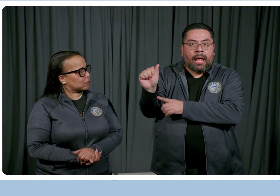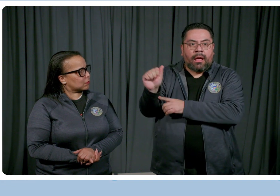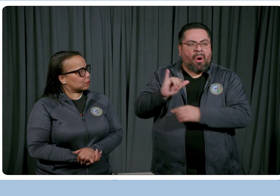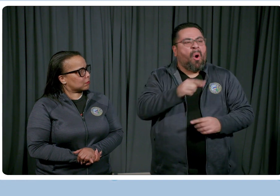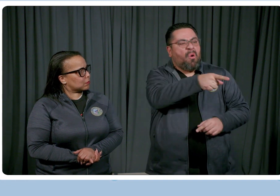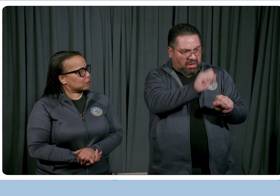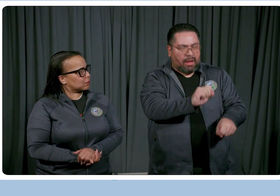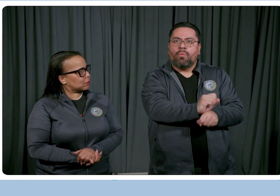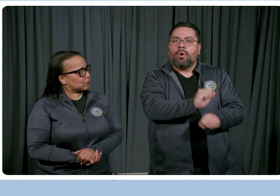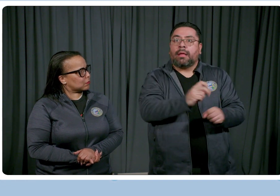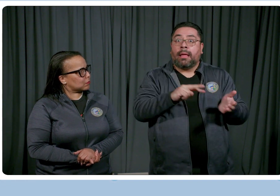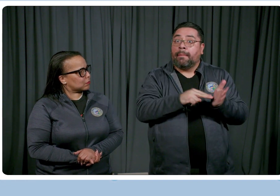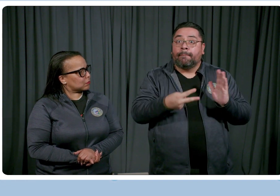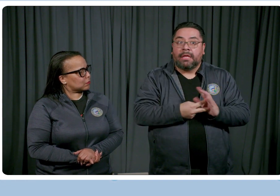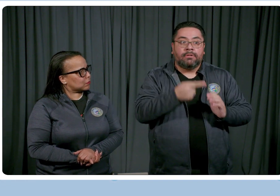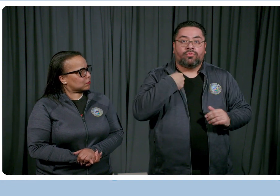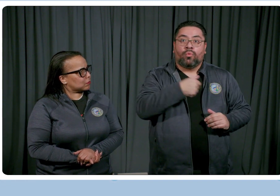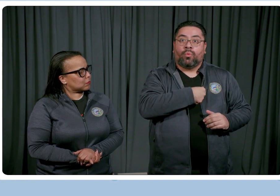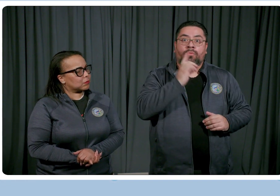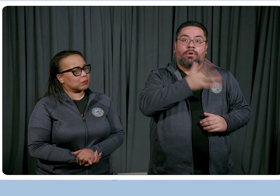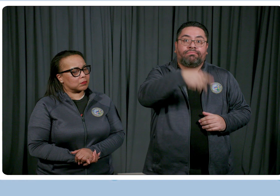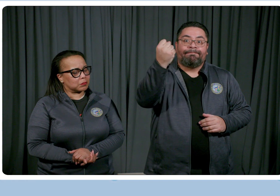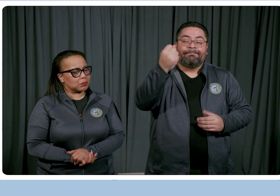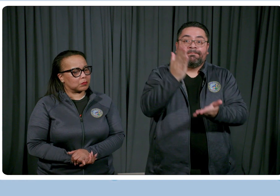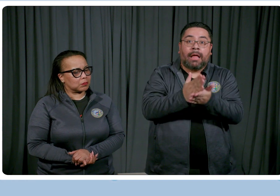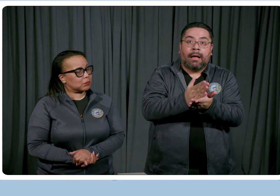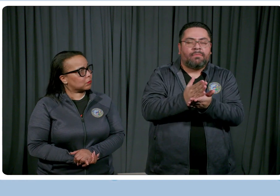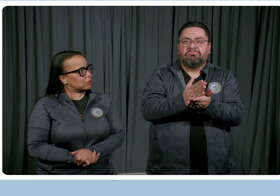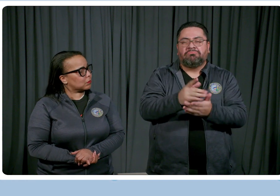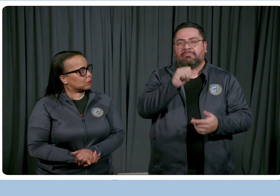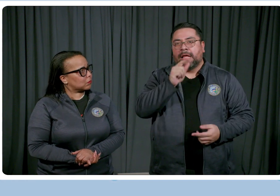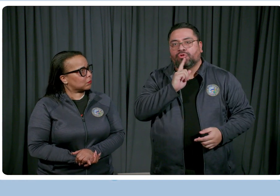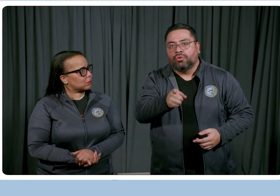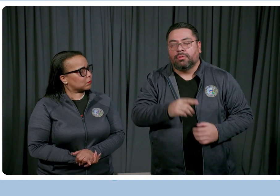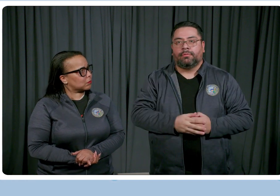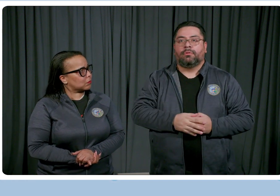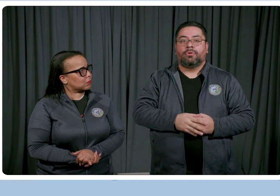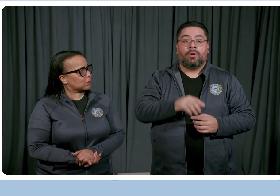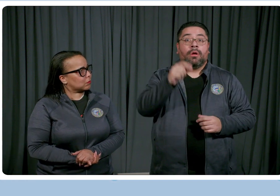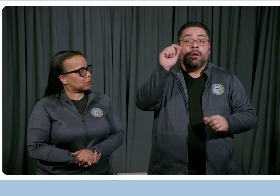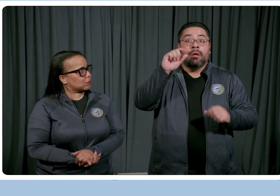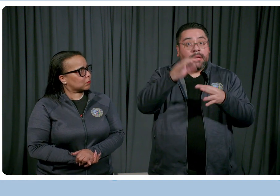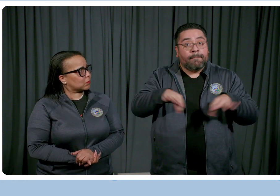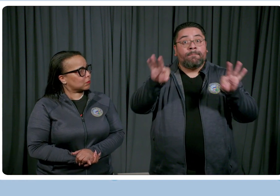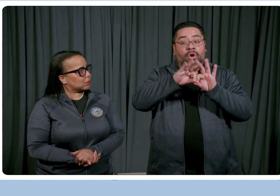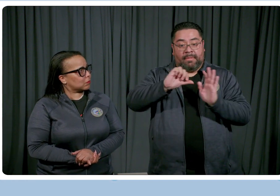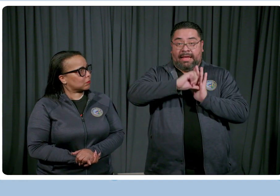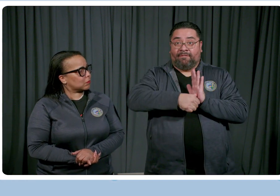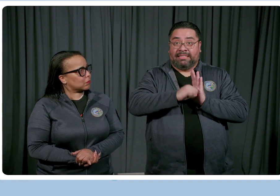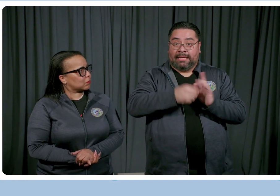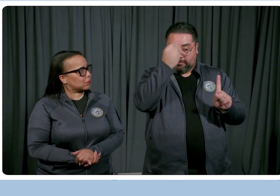say, you are able to work, so therefore we're going to take your benefit away. That's not true. The only thing that they need to